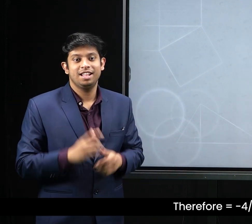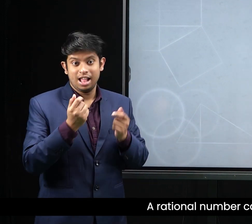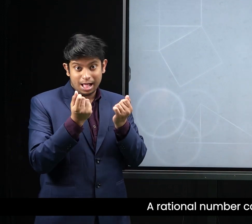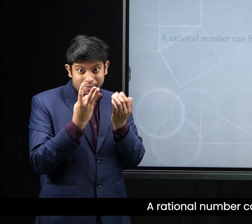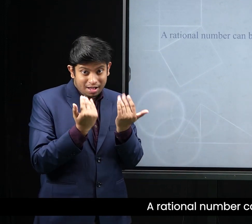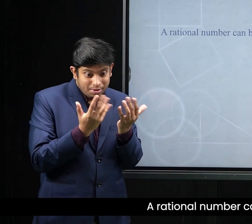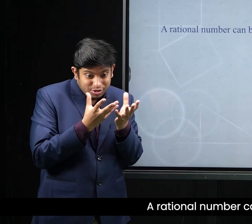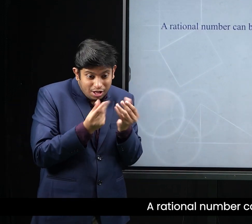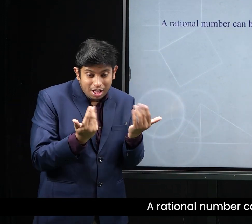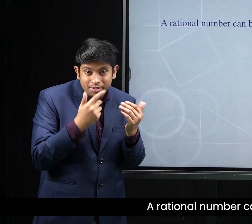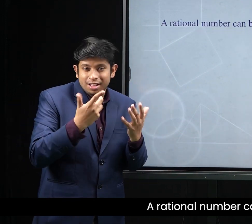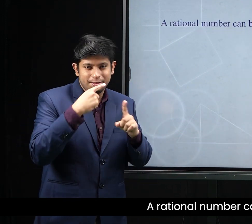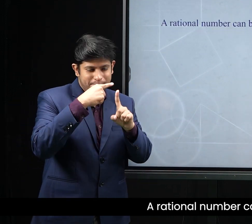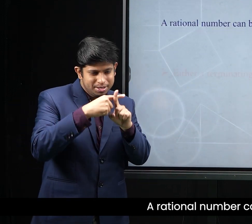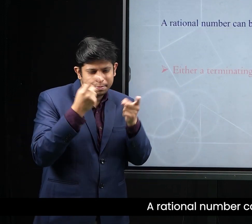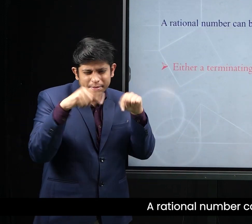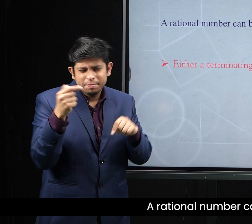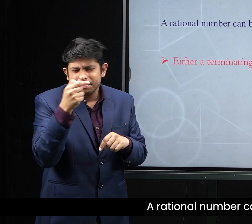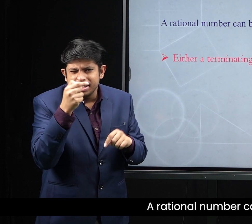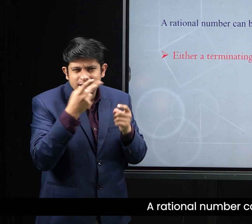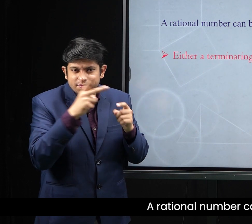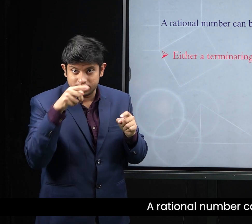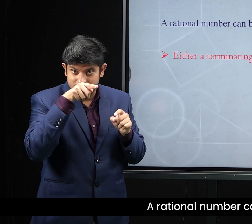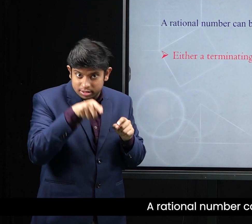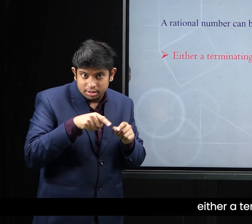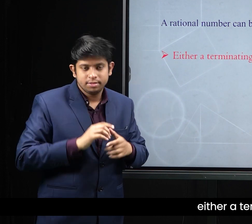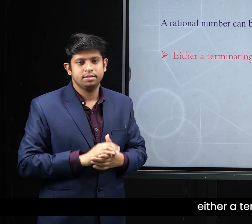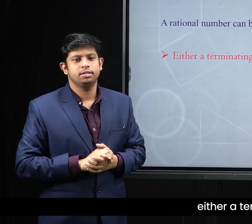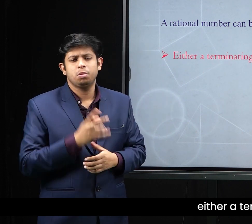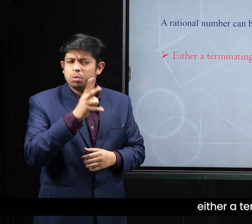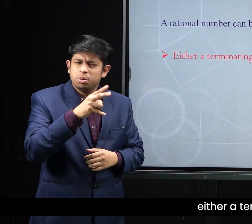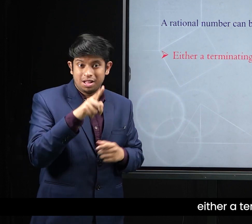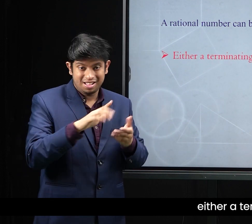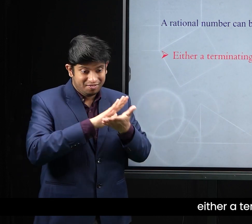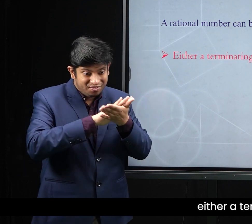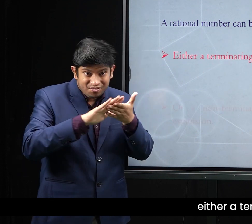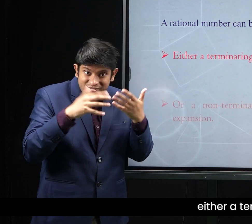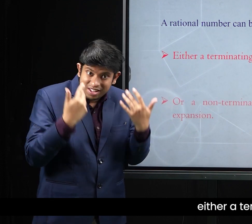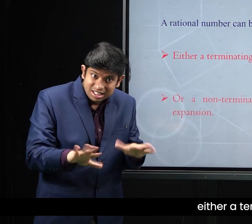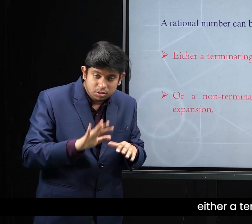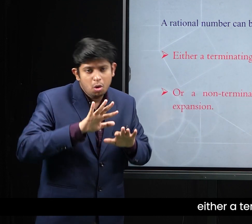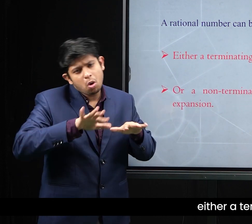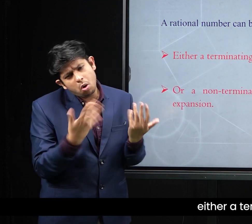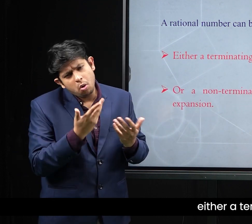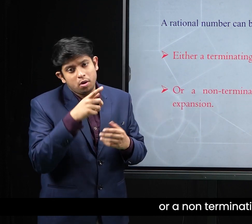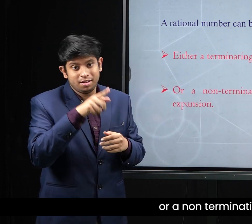A rational number can be expressed by either a terminating or